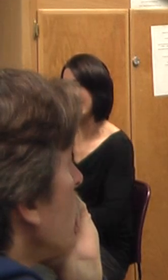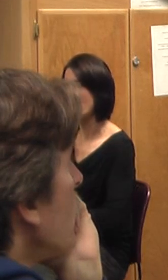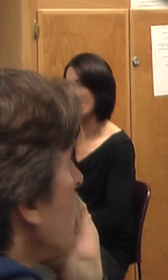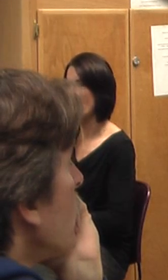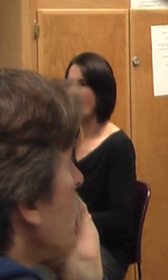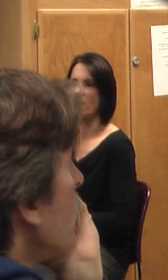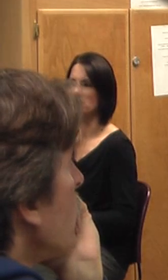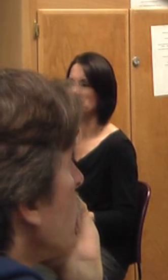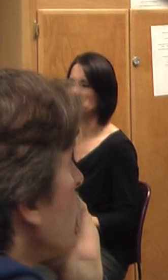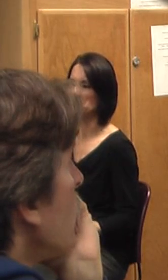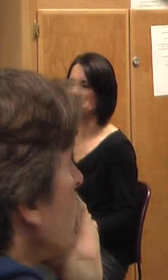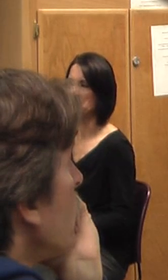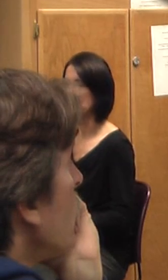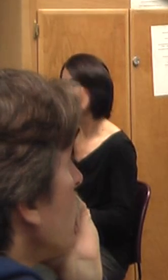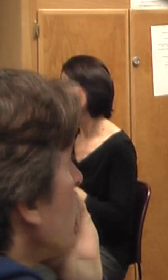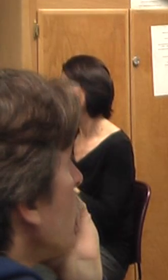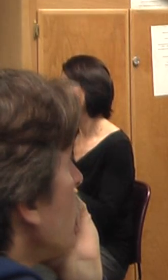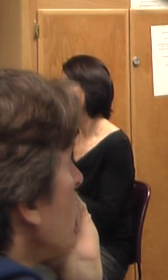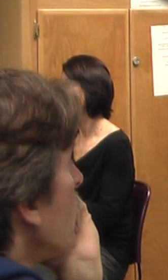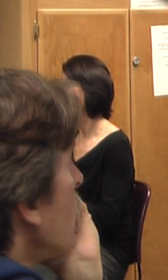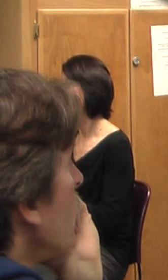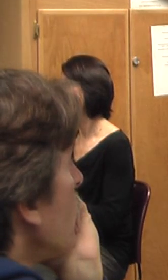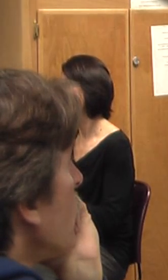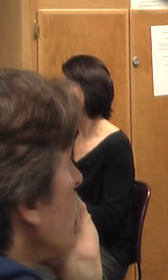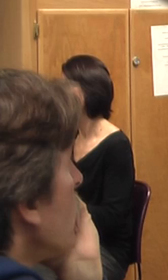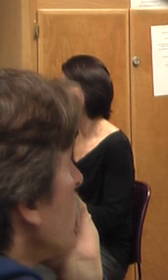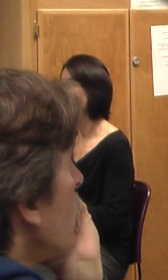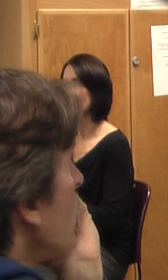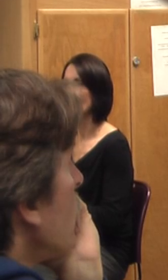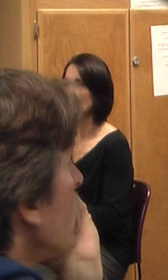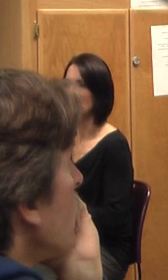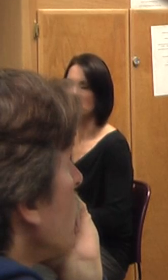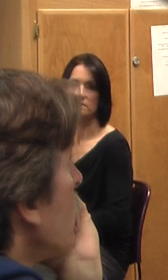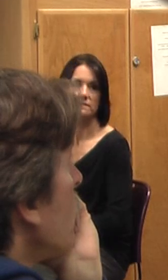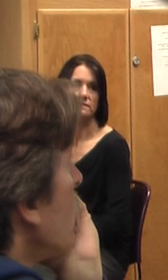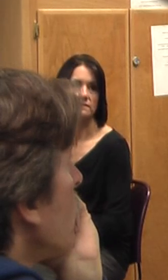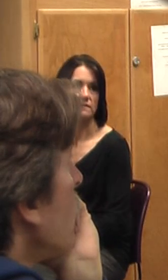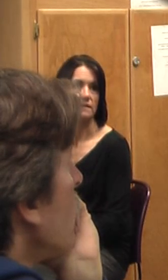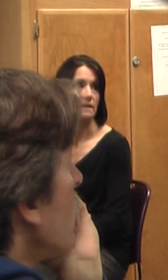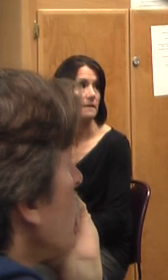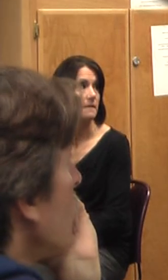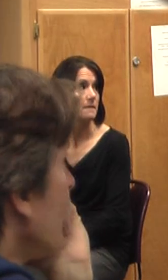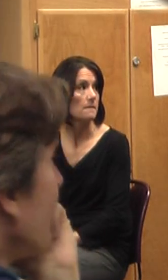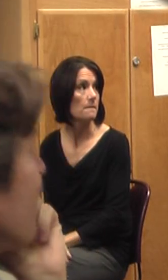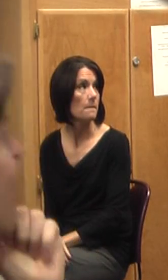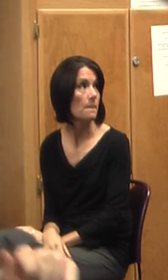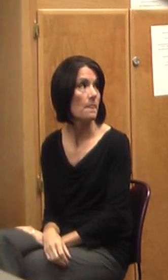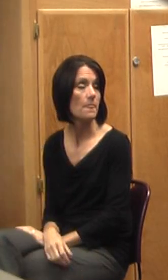progressions in machine gun type weapons. There's